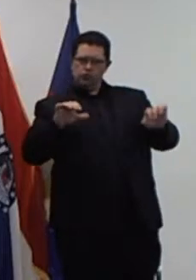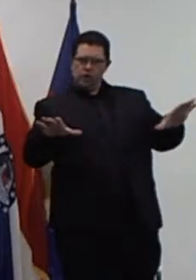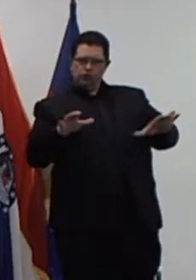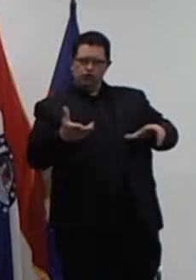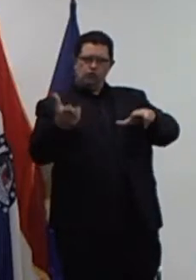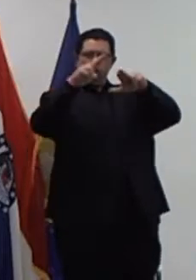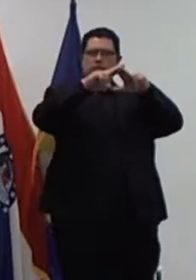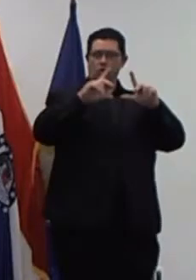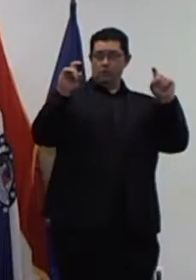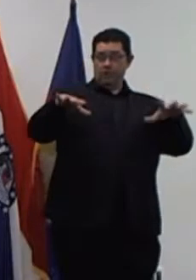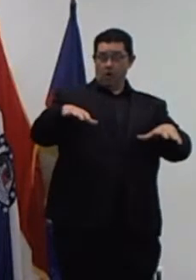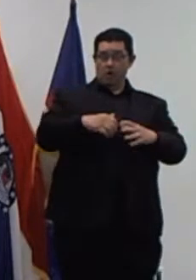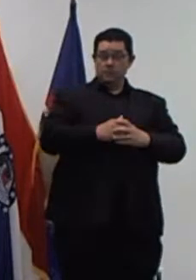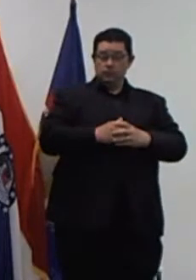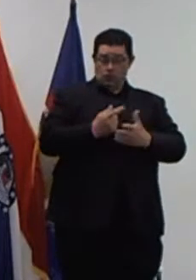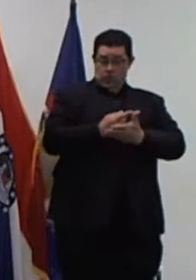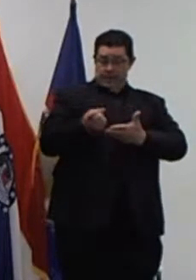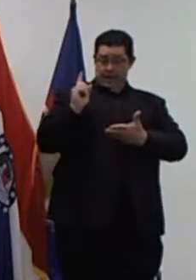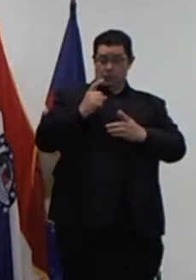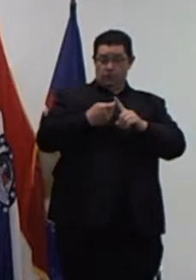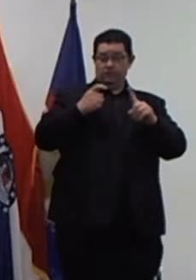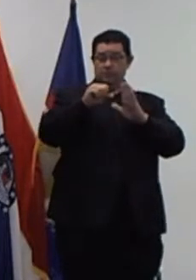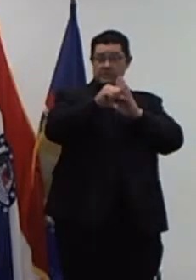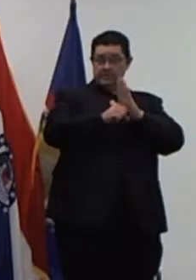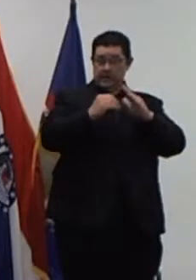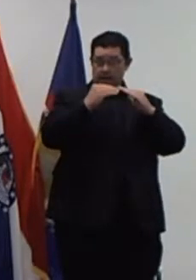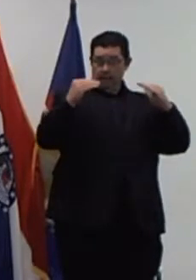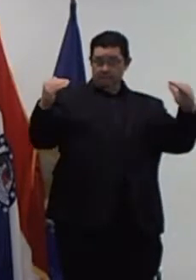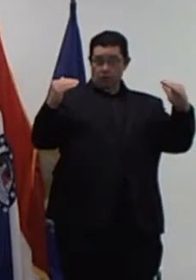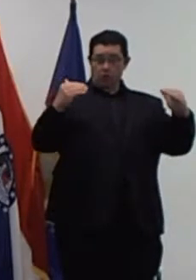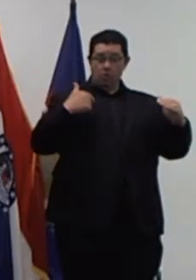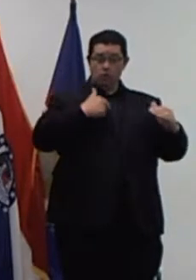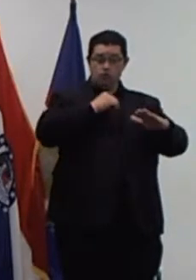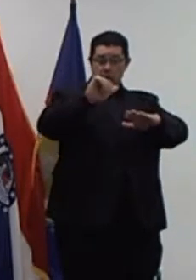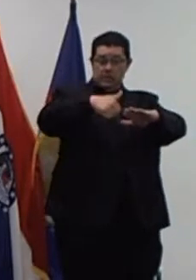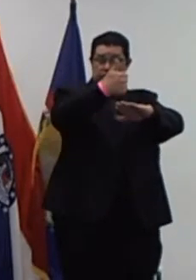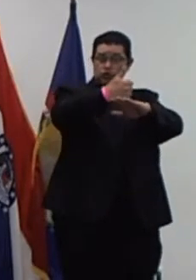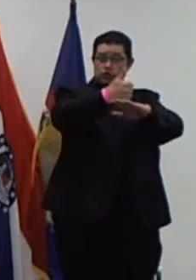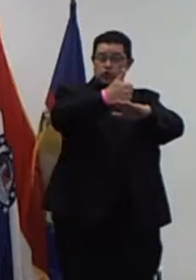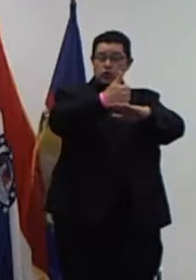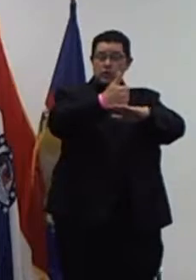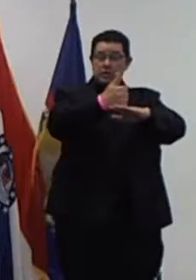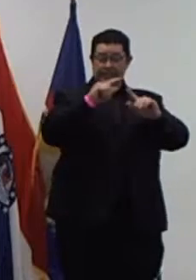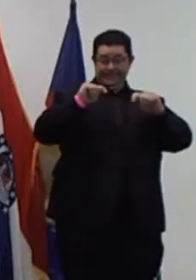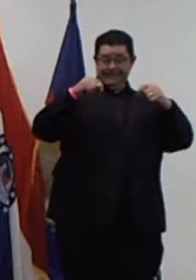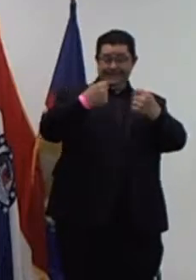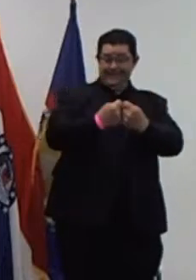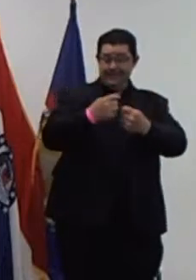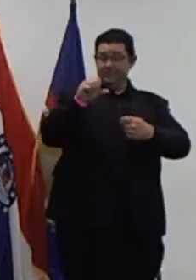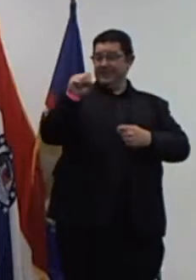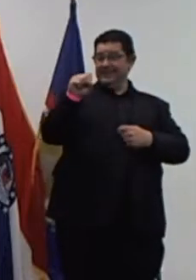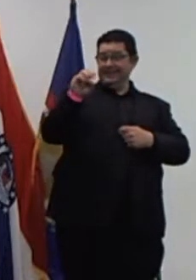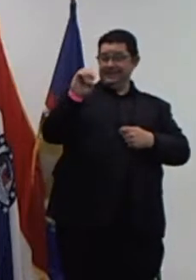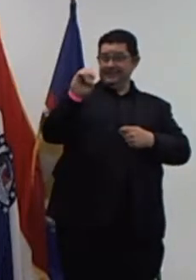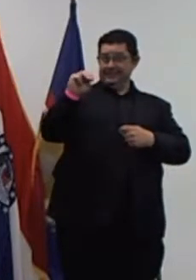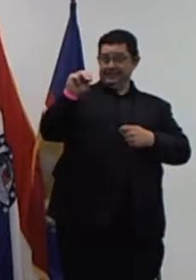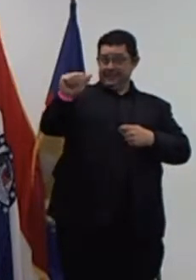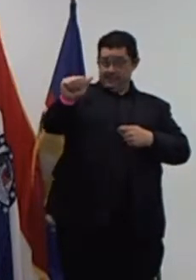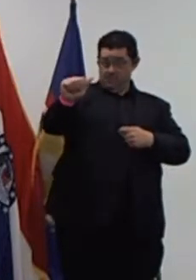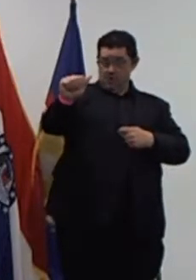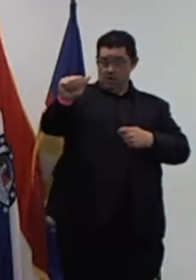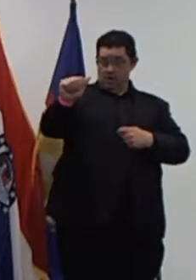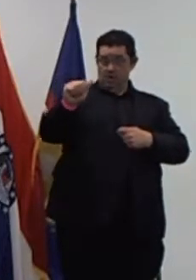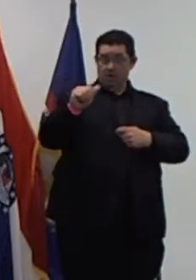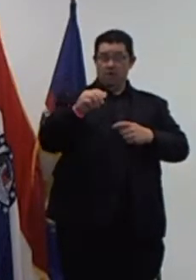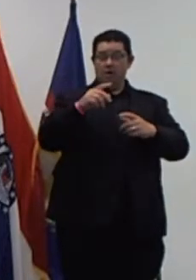So last week from the state level, we actually instituted a team at SEMA that has to do with SEMA,